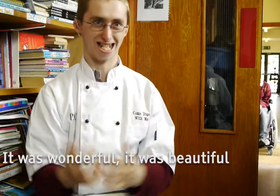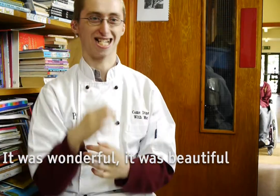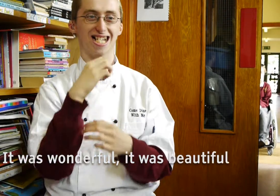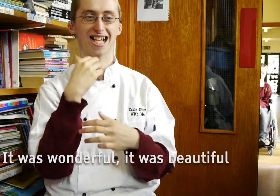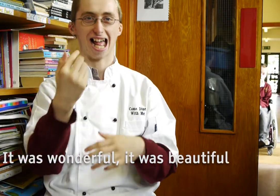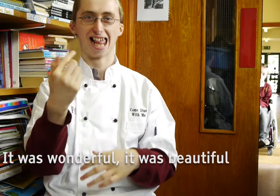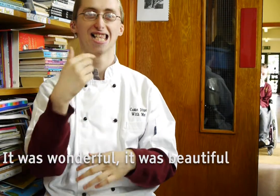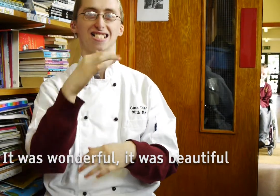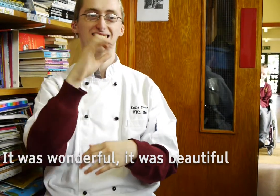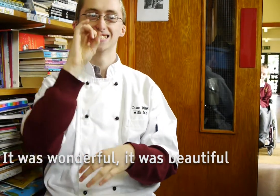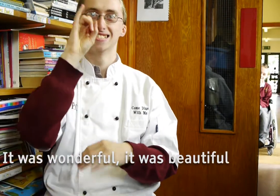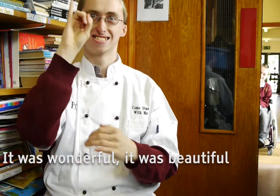And it was wonderful, it was beautiful.